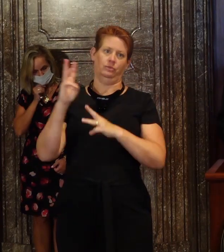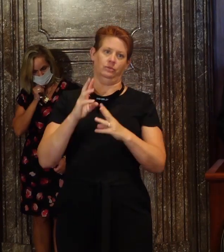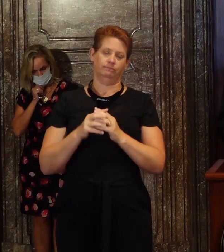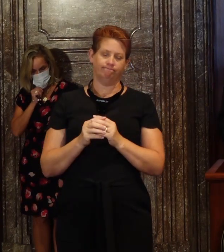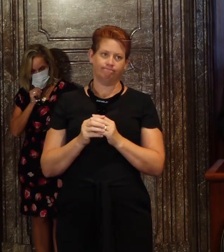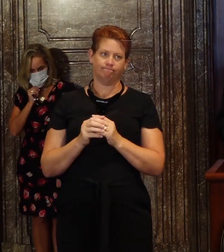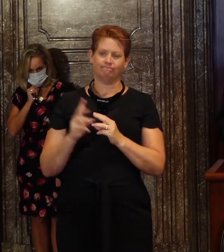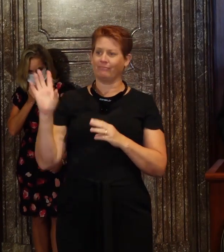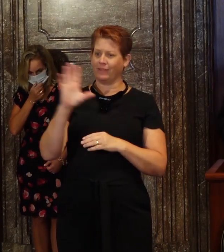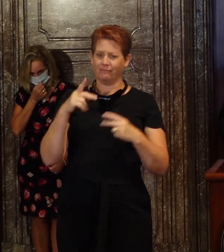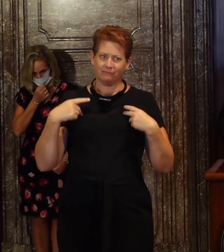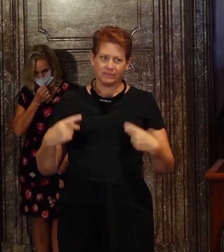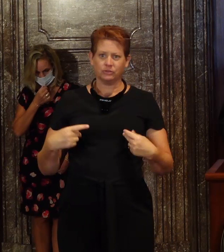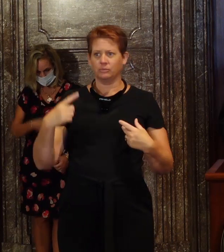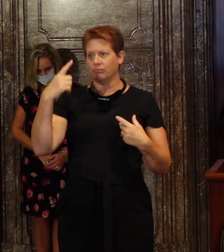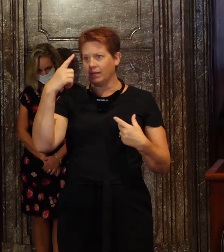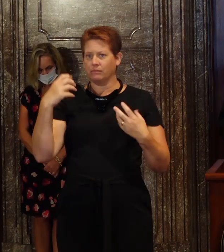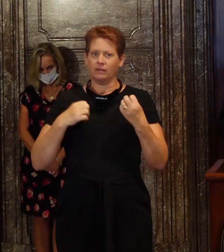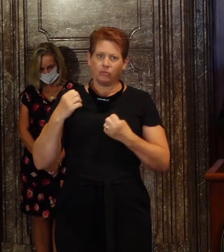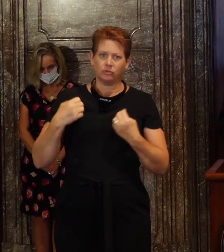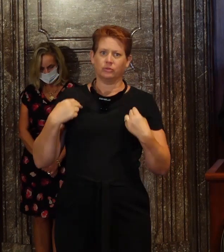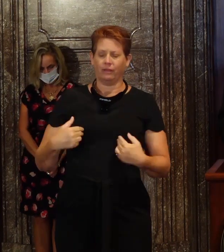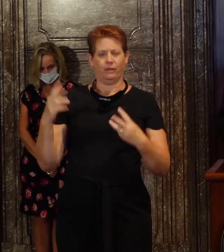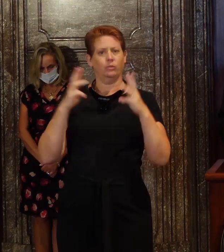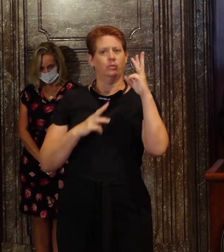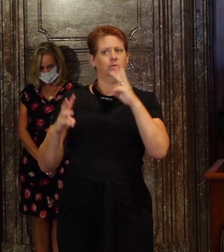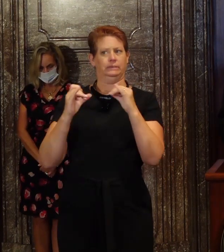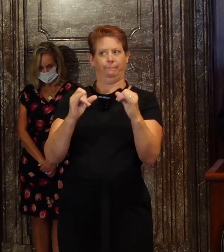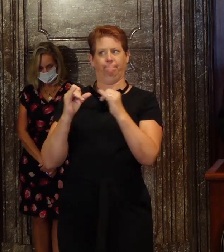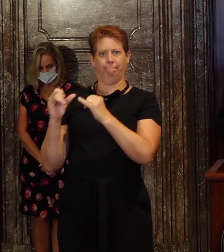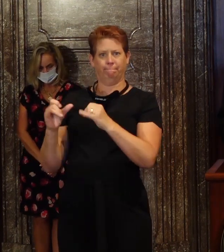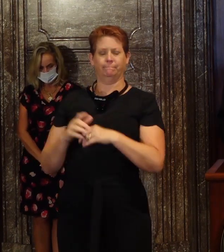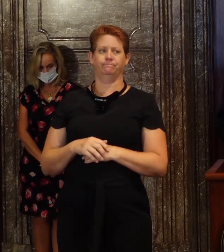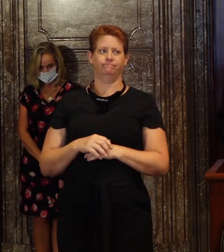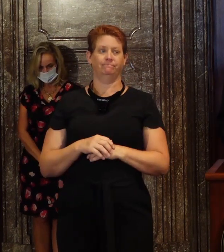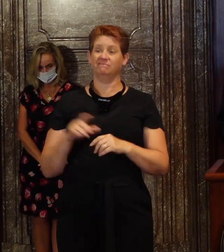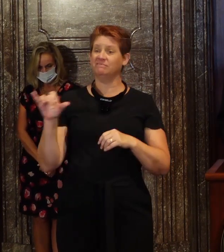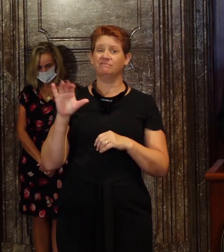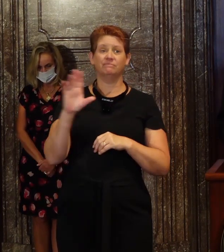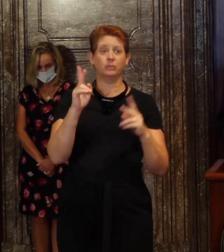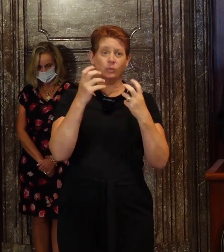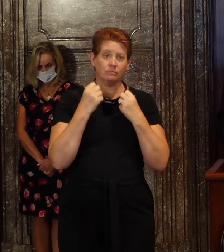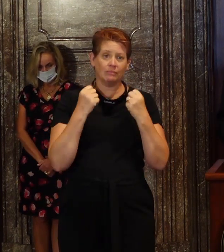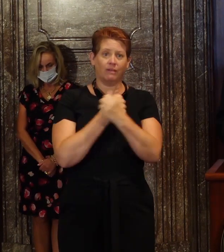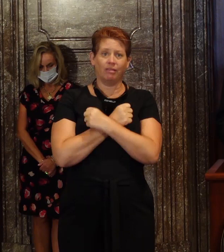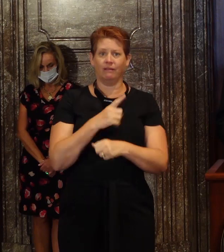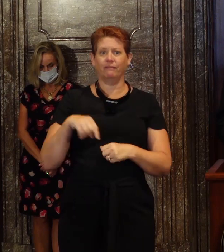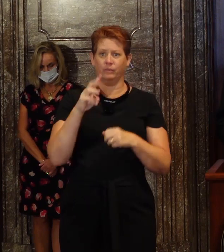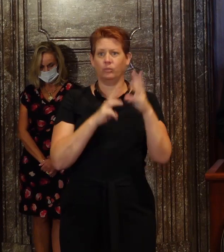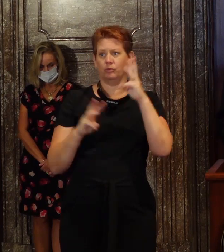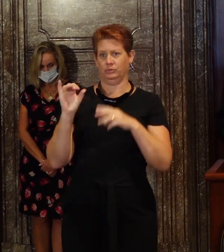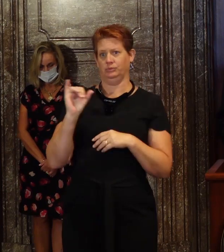the physical and mental and emotional health as you do every day, and as their loved ones do every day.